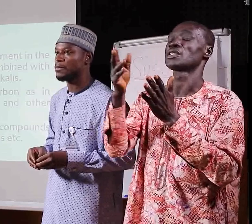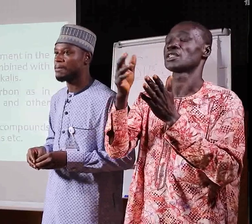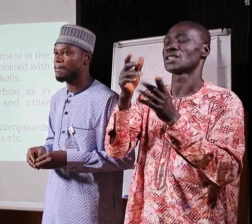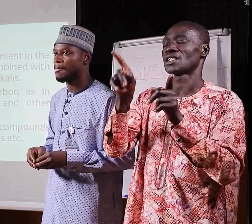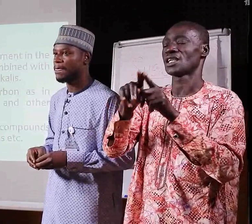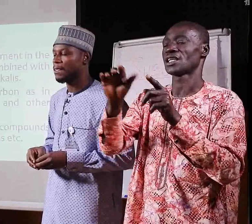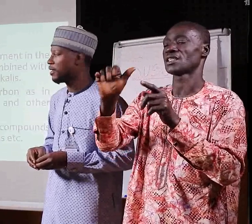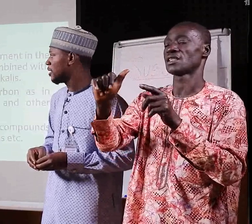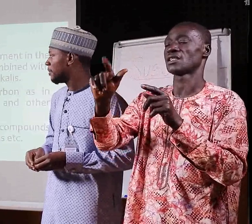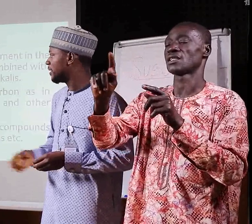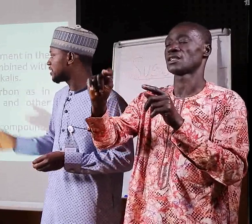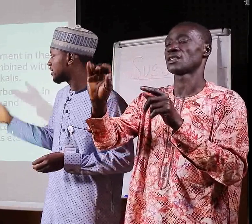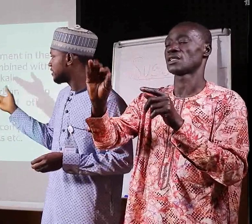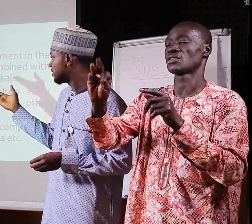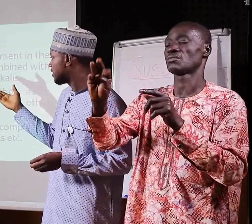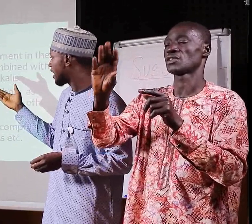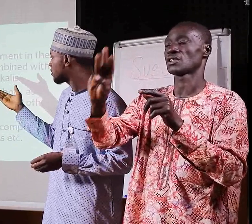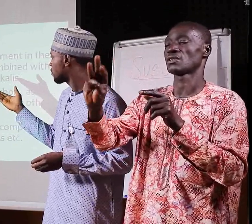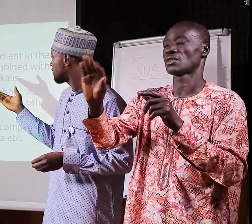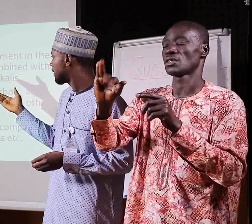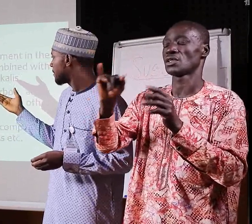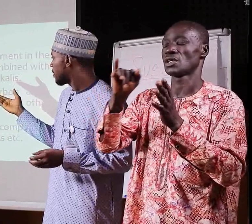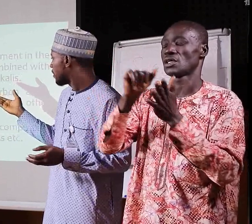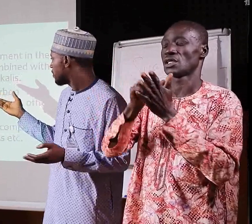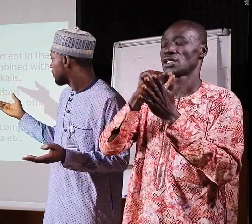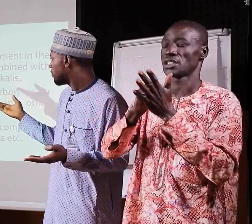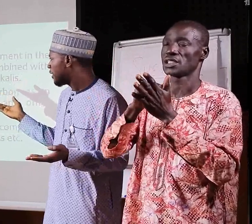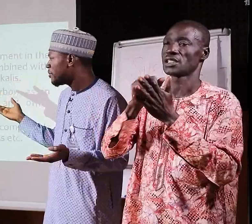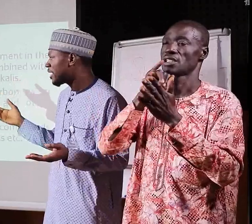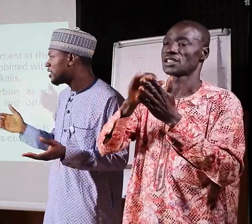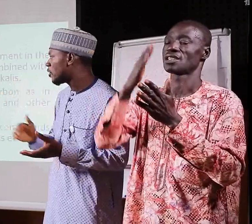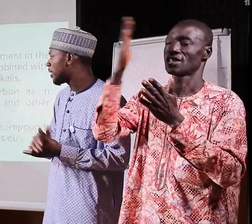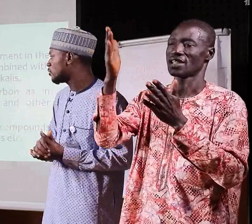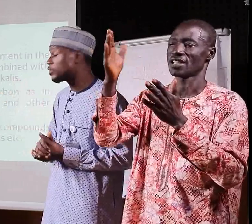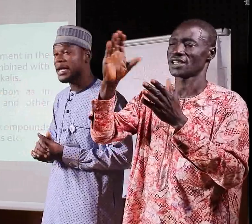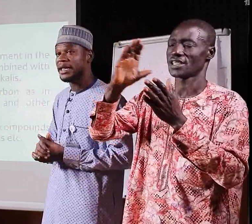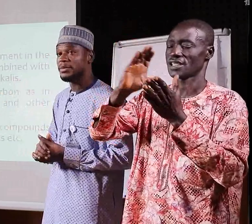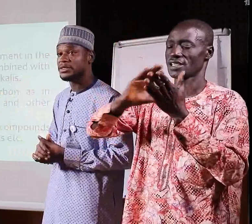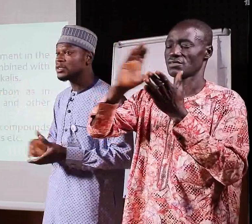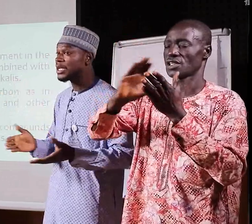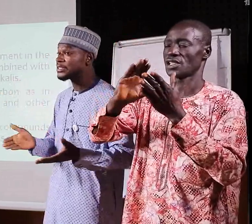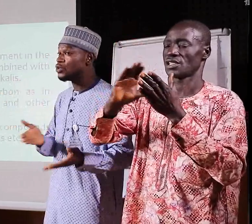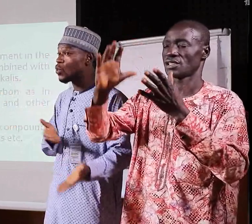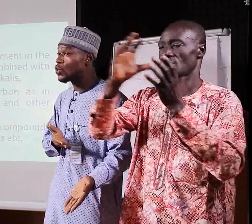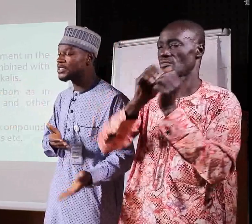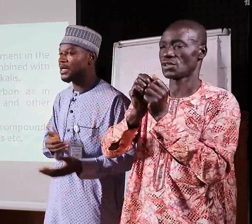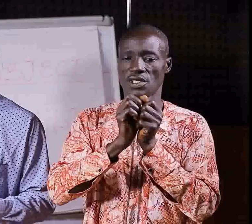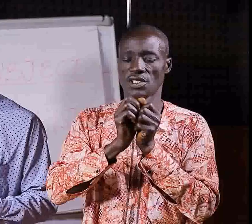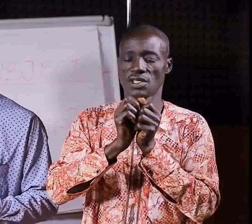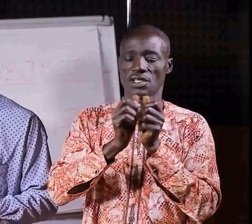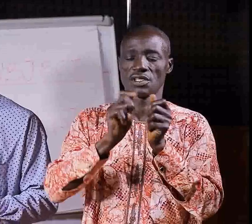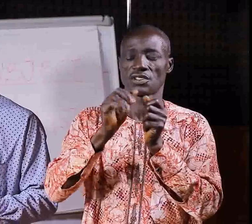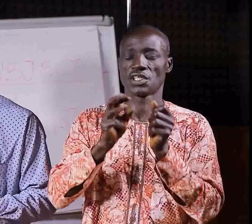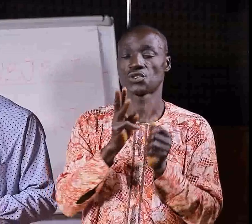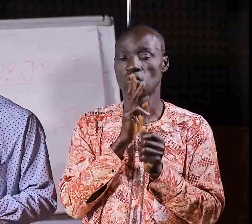molecule. But it exists in the atmosphere chemically combined with other elements, such as in water. We